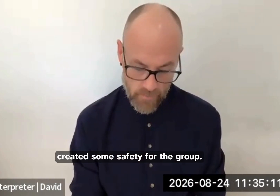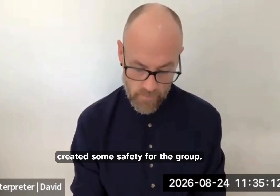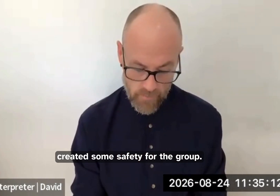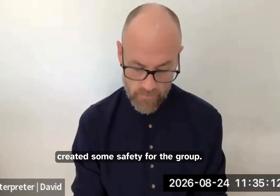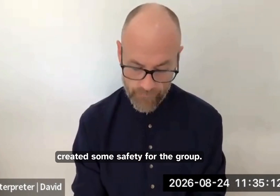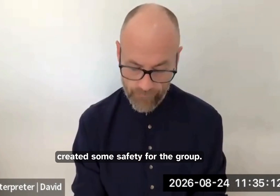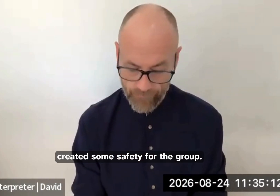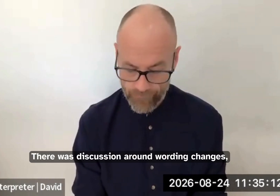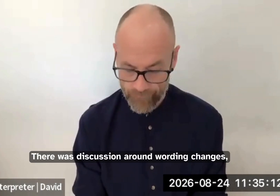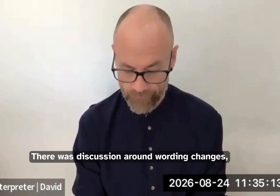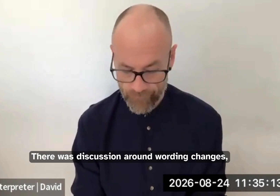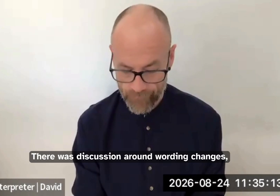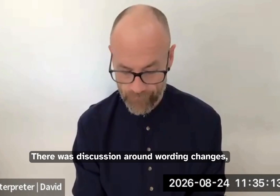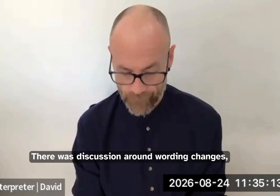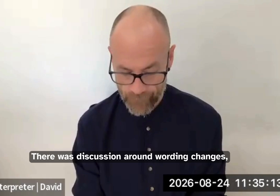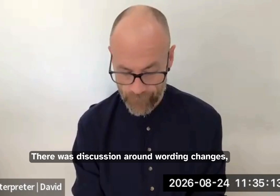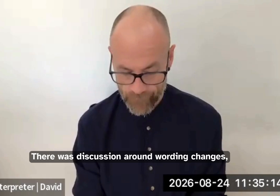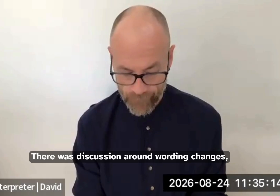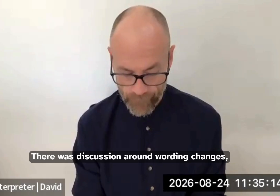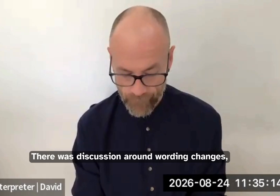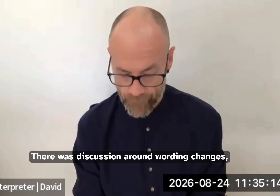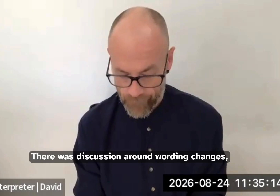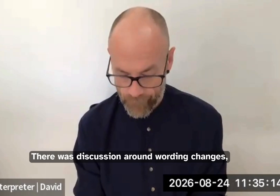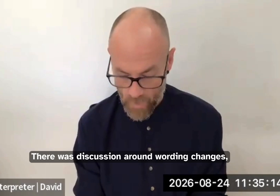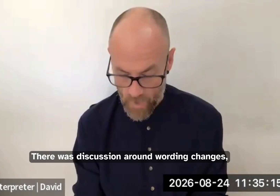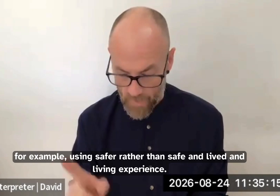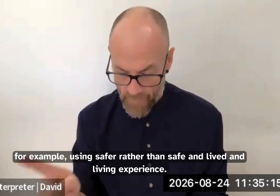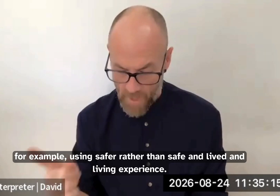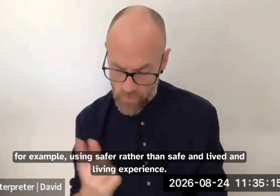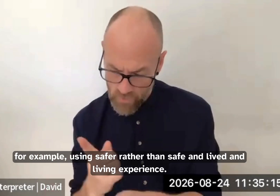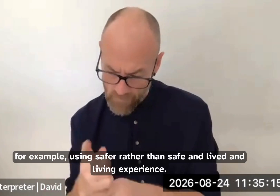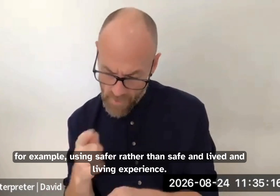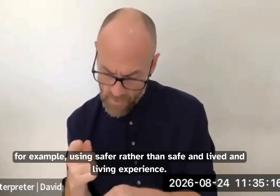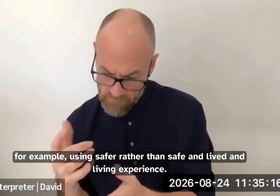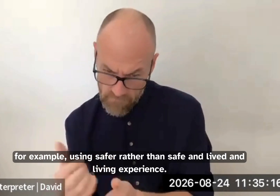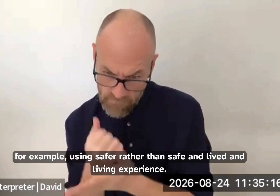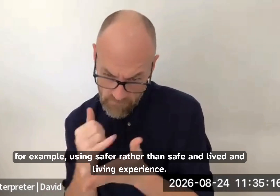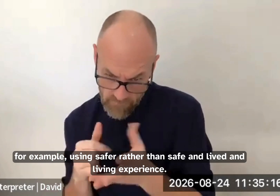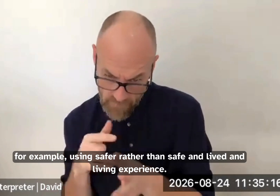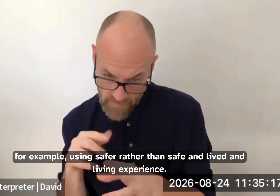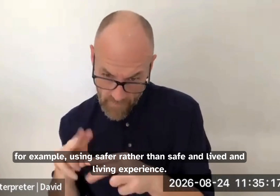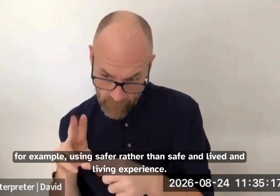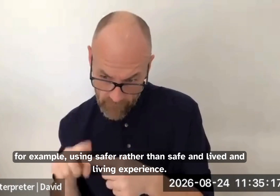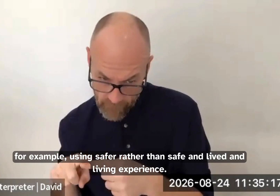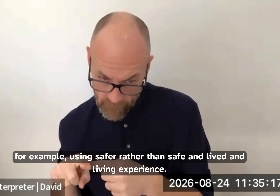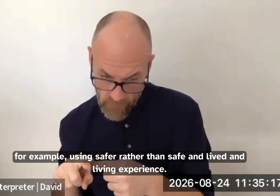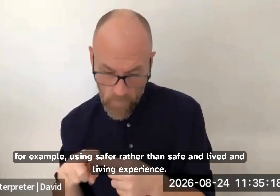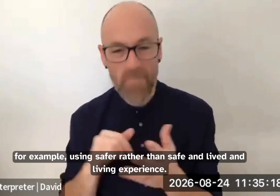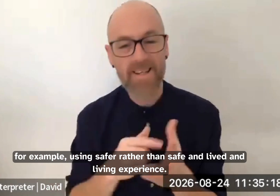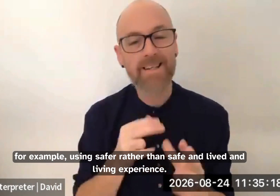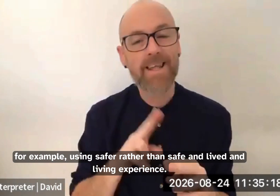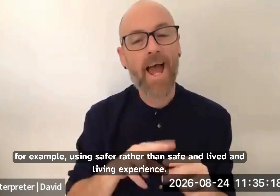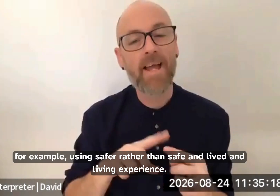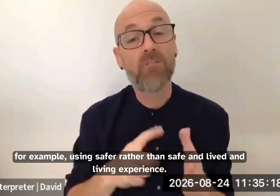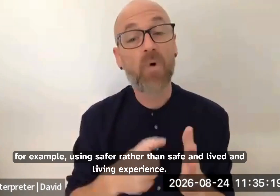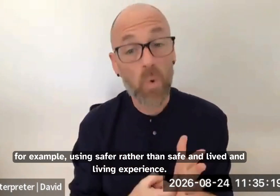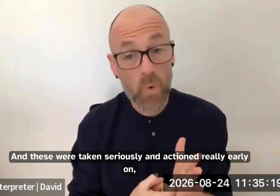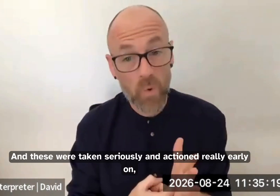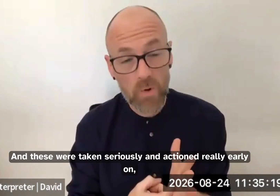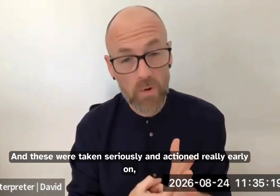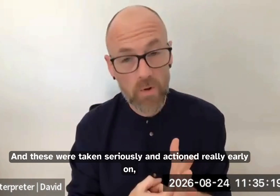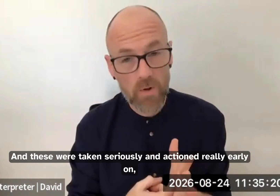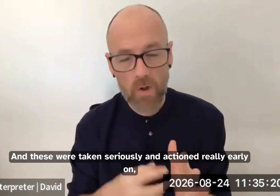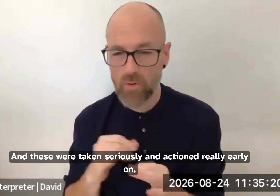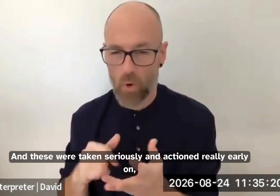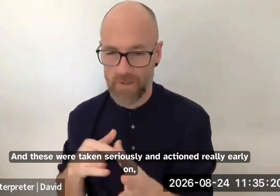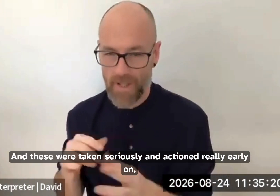some safety for the group. There was discussion around wording changes, for example, using safer rather than safe and lived and living experience. And